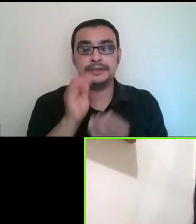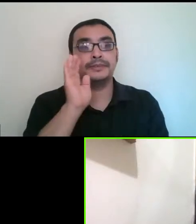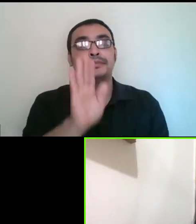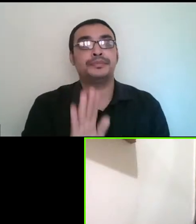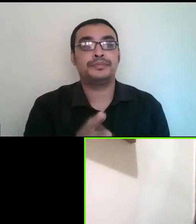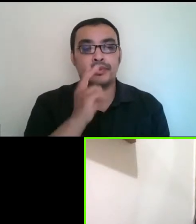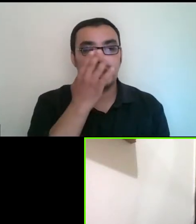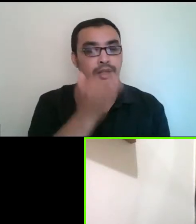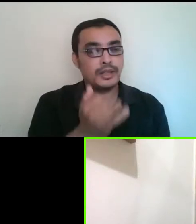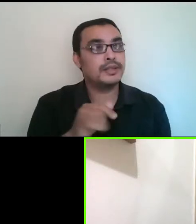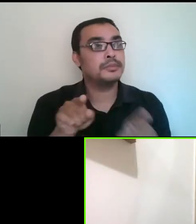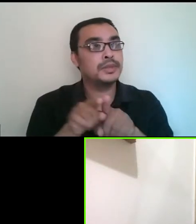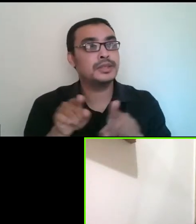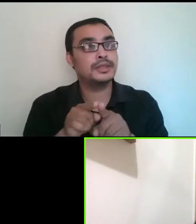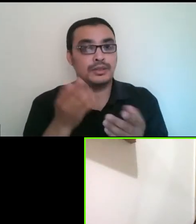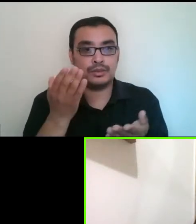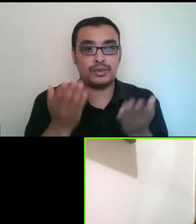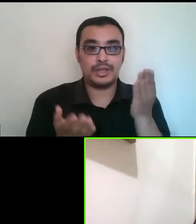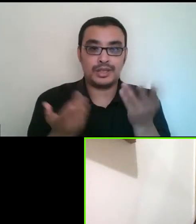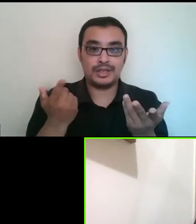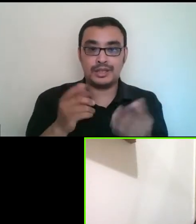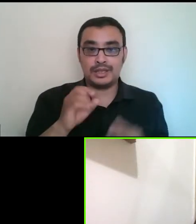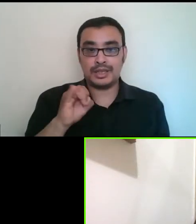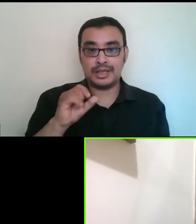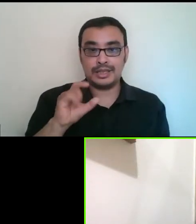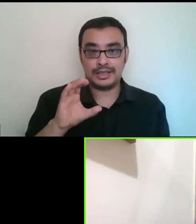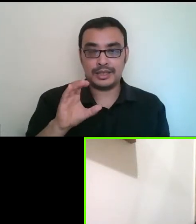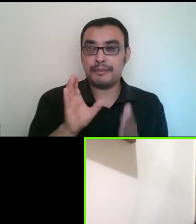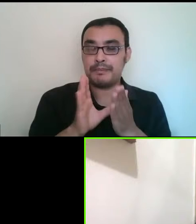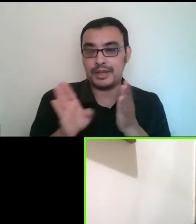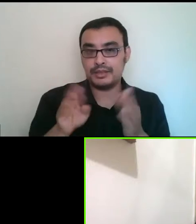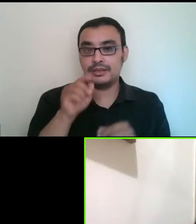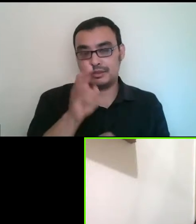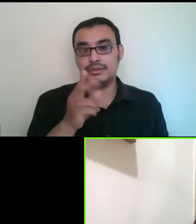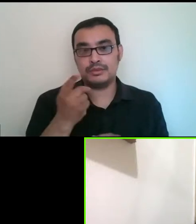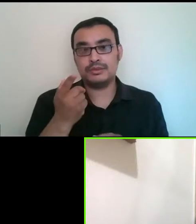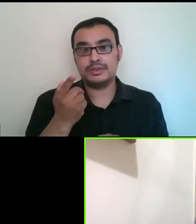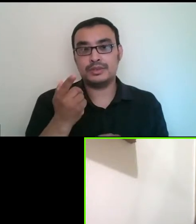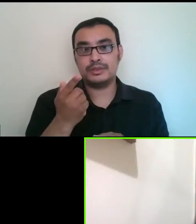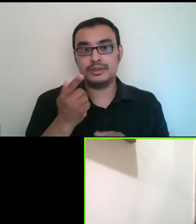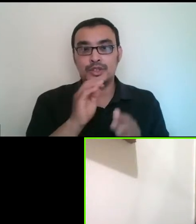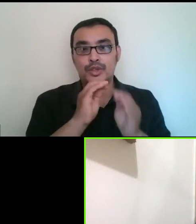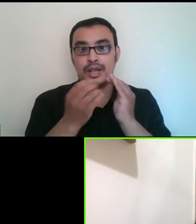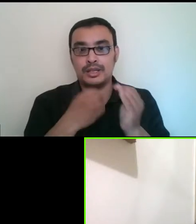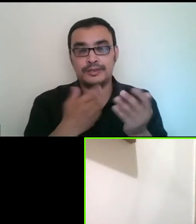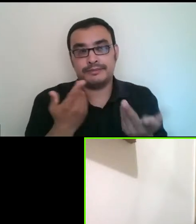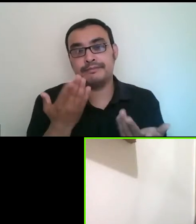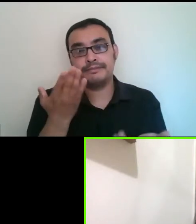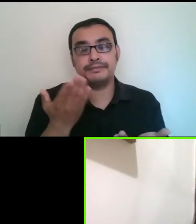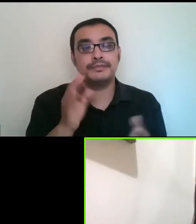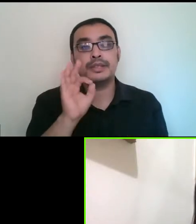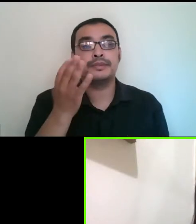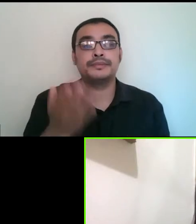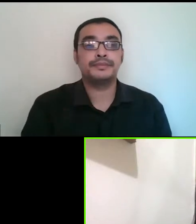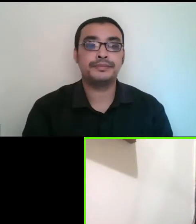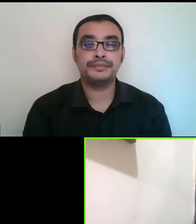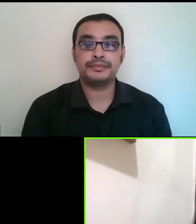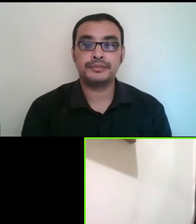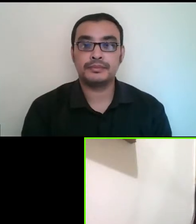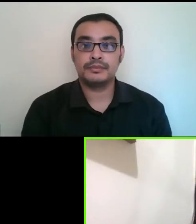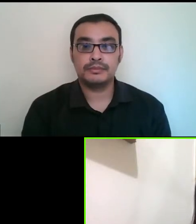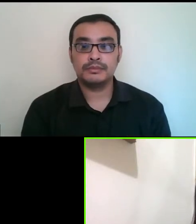So maybe someone from ILC could could comment on that. Thank